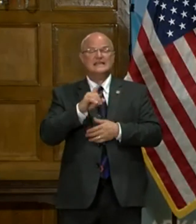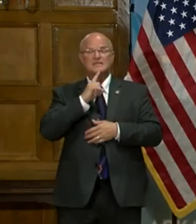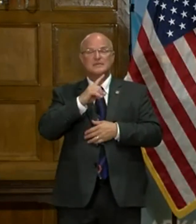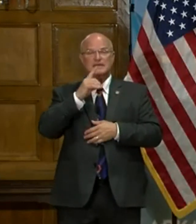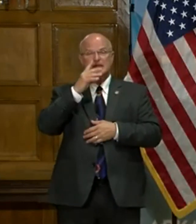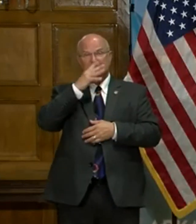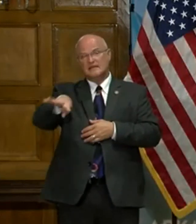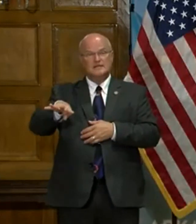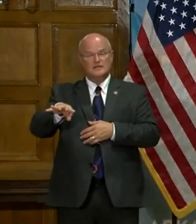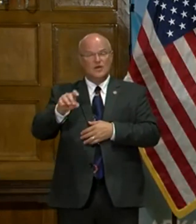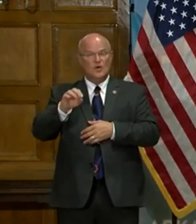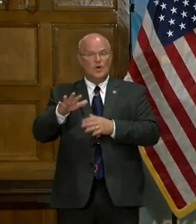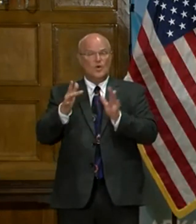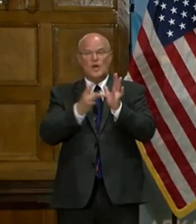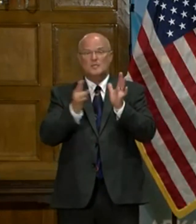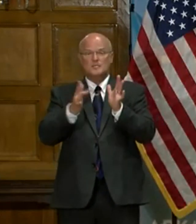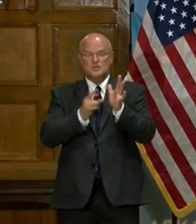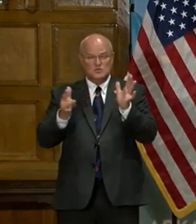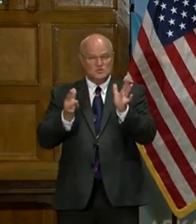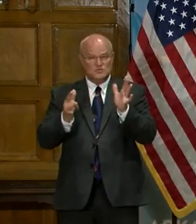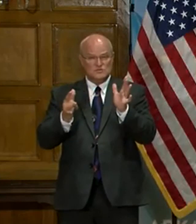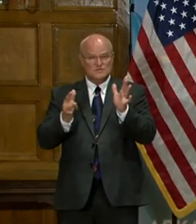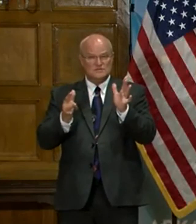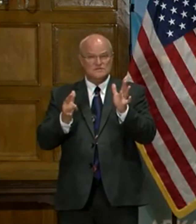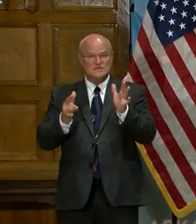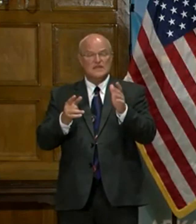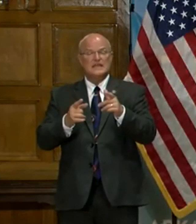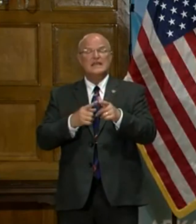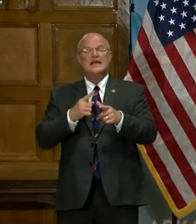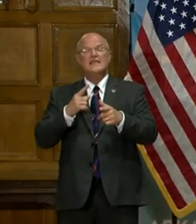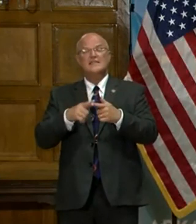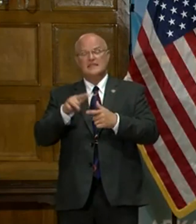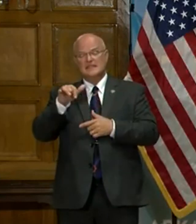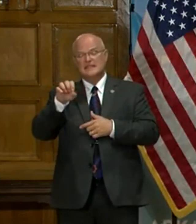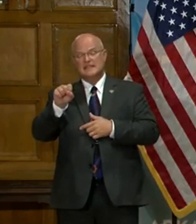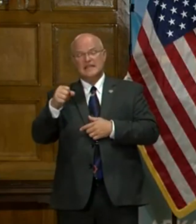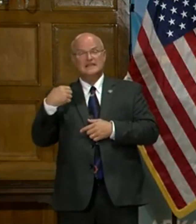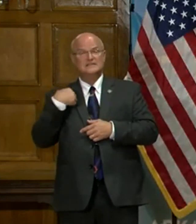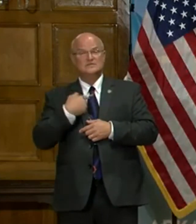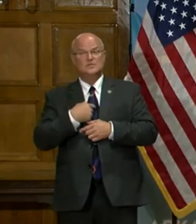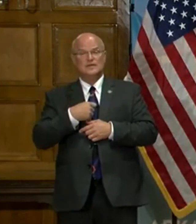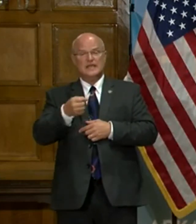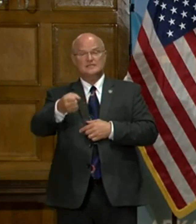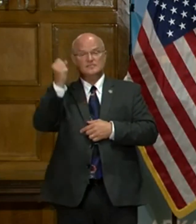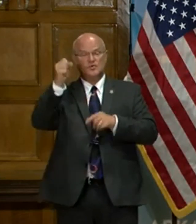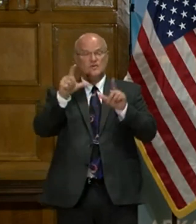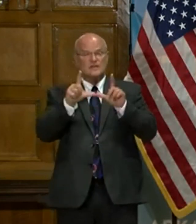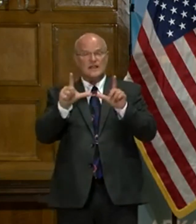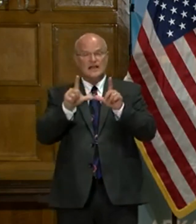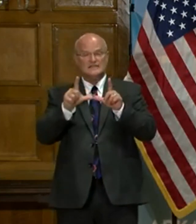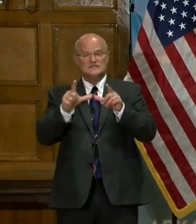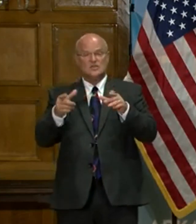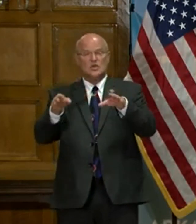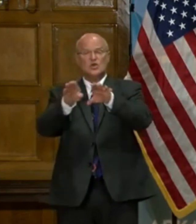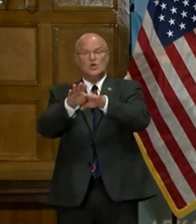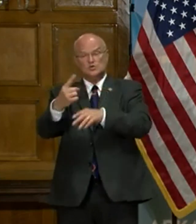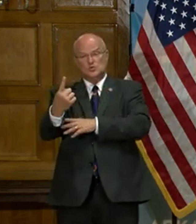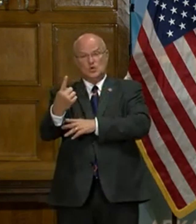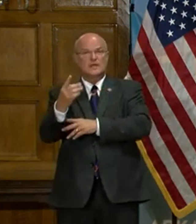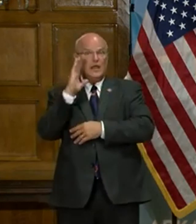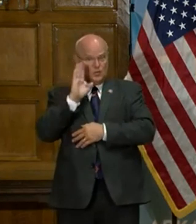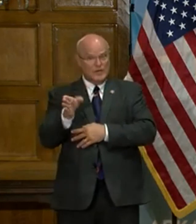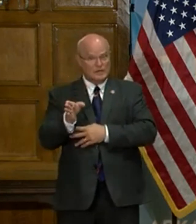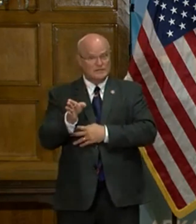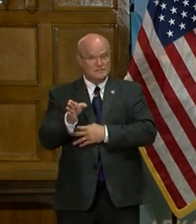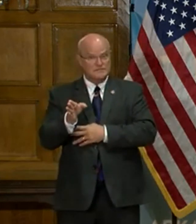being abused, we see that they're not being followed, then yes, we can pull their license, we can close one of them down, and we will